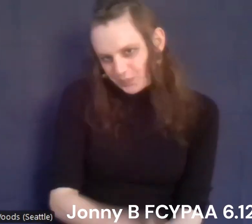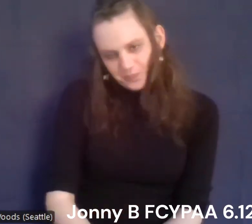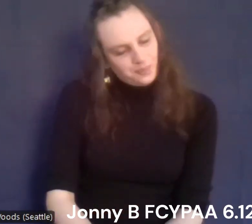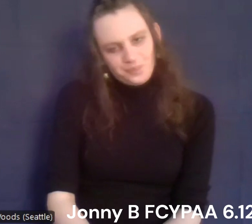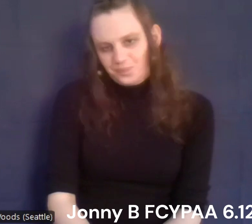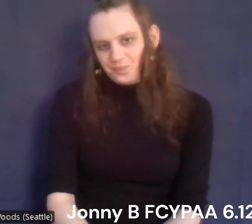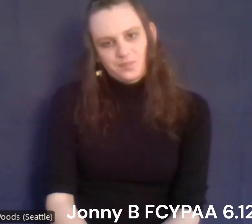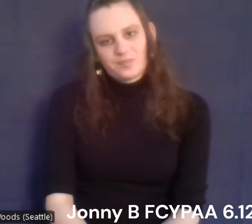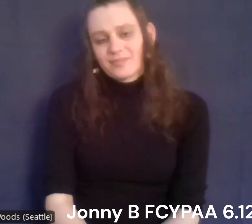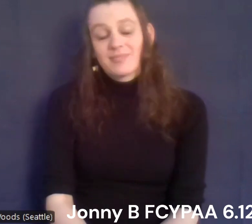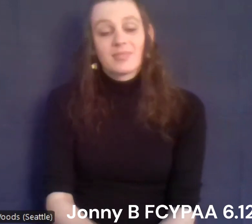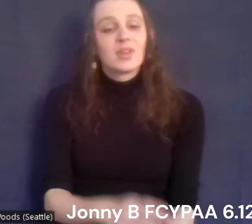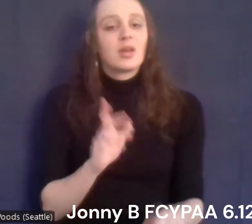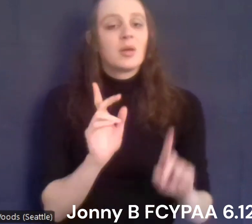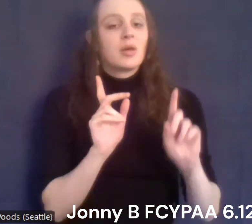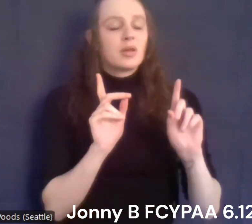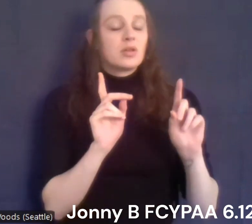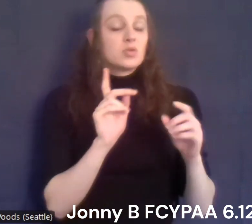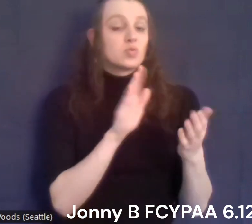Doing the same thing.